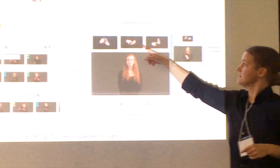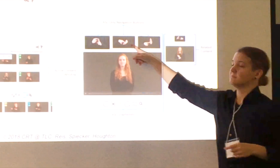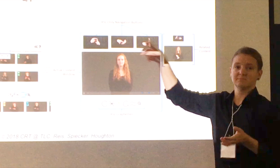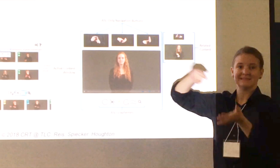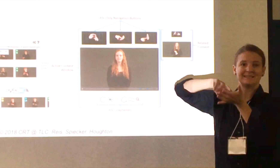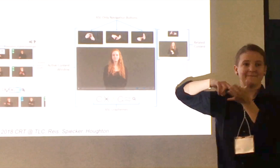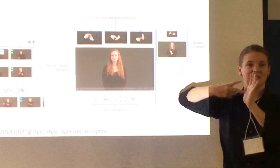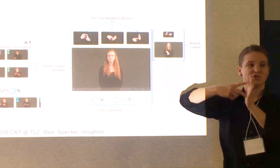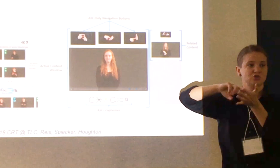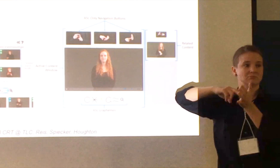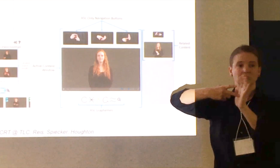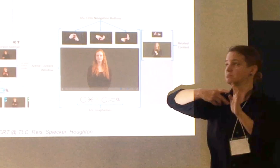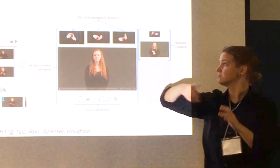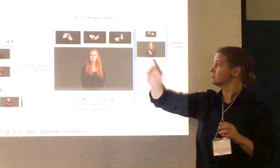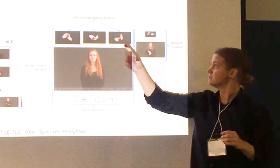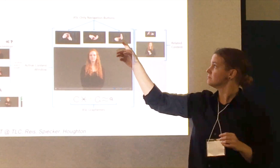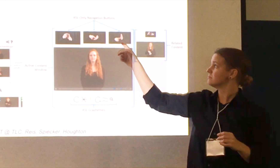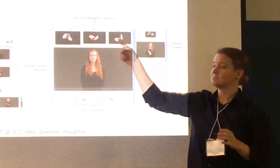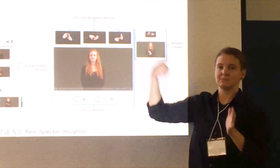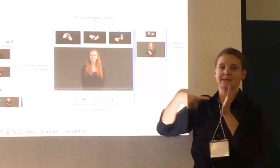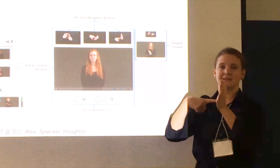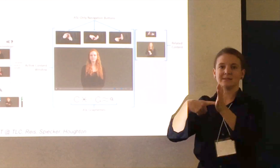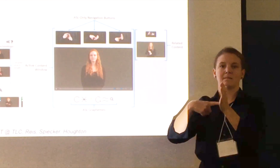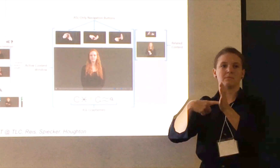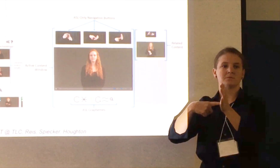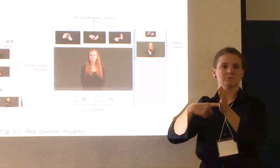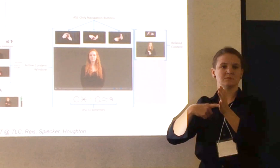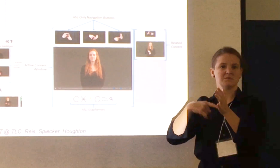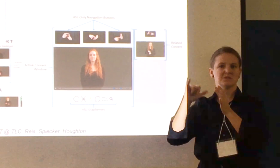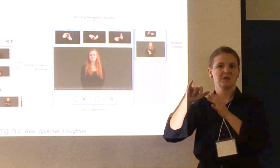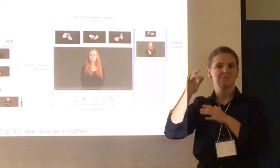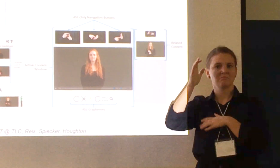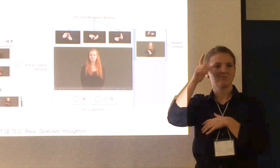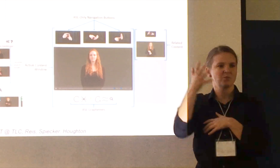above are term, definition, and example.